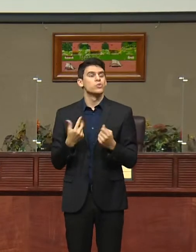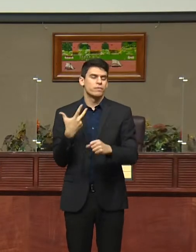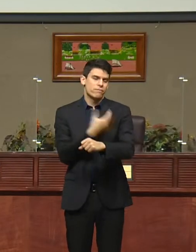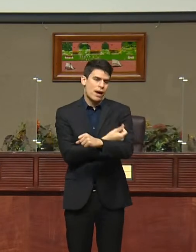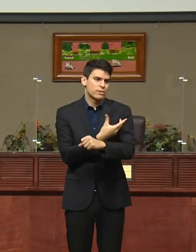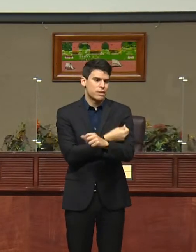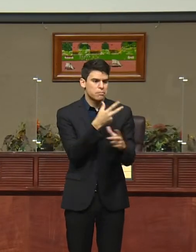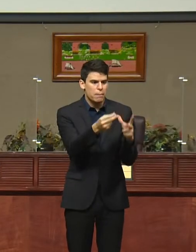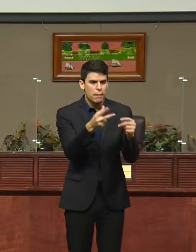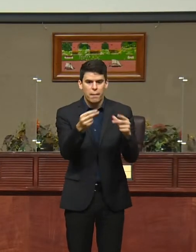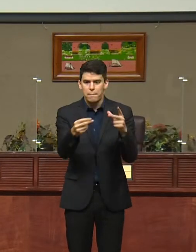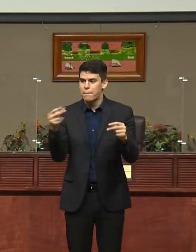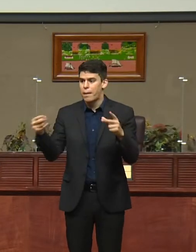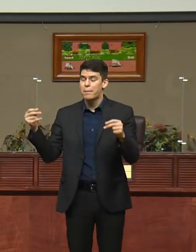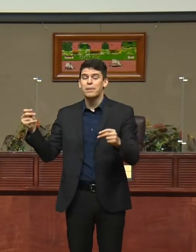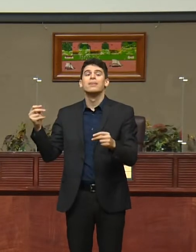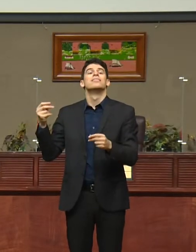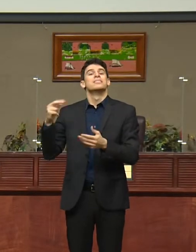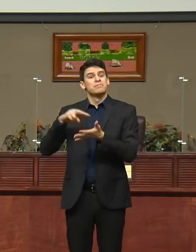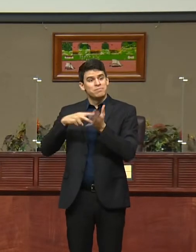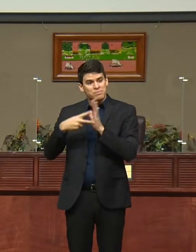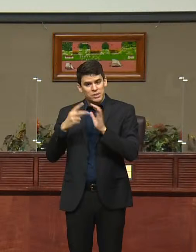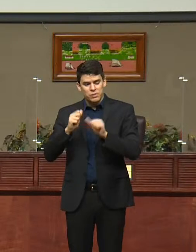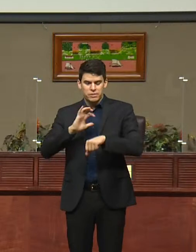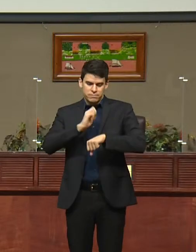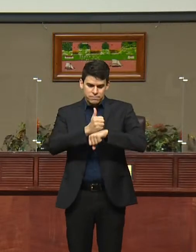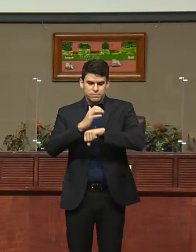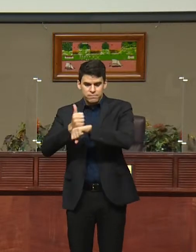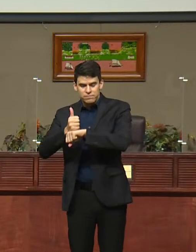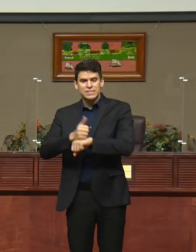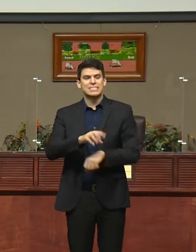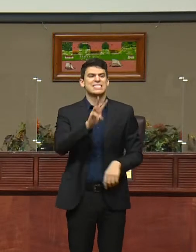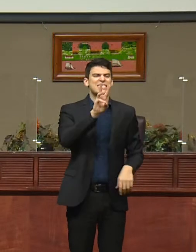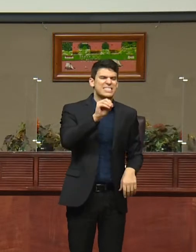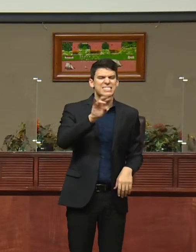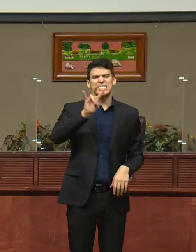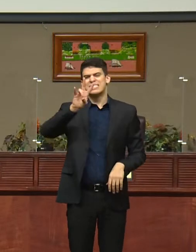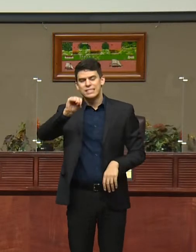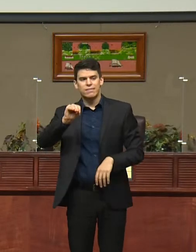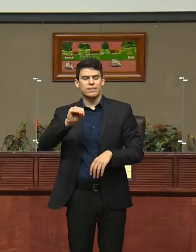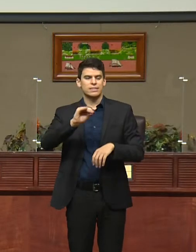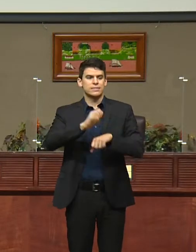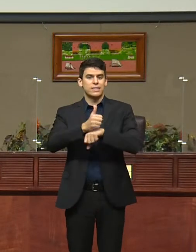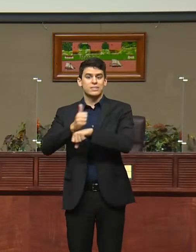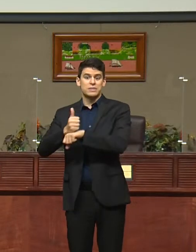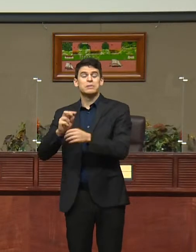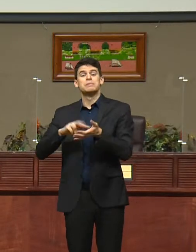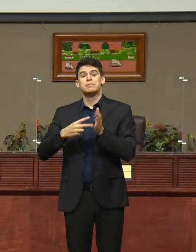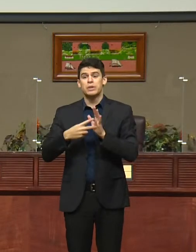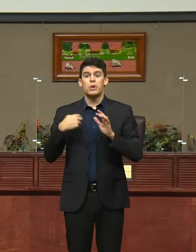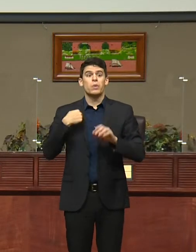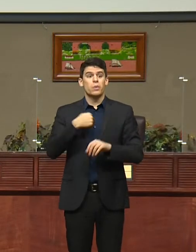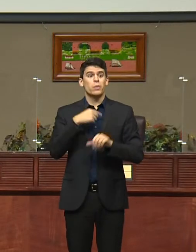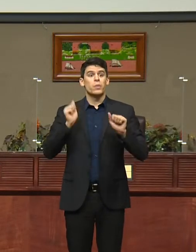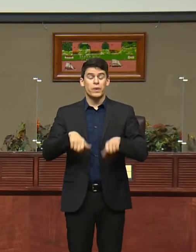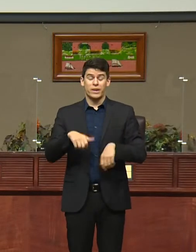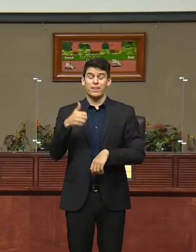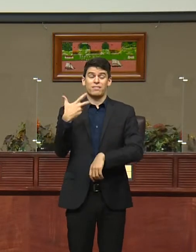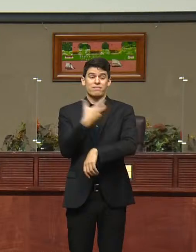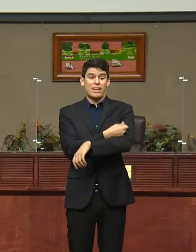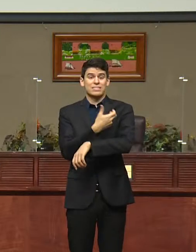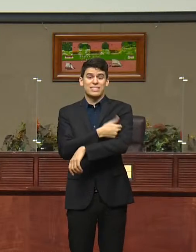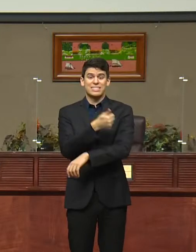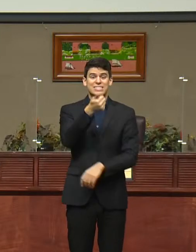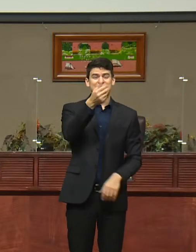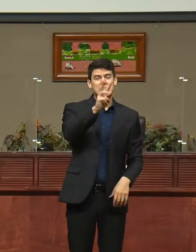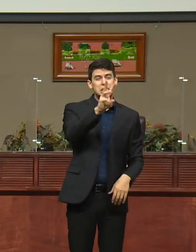the ability to set up 16 to 17 stations, so we can vaccinate 17 and 16 vehicles at the same